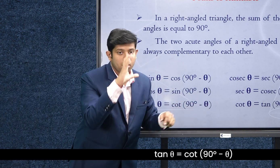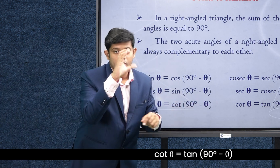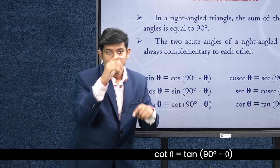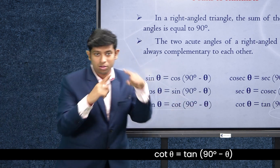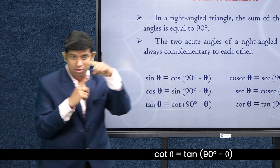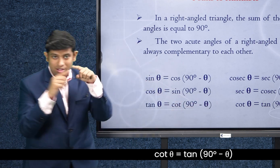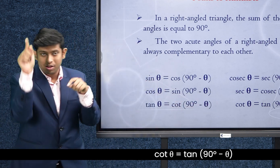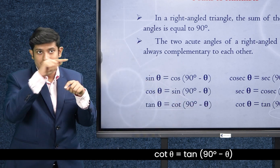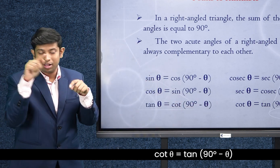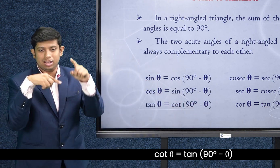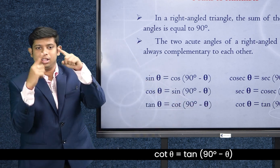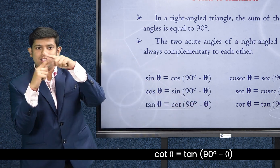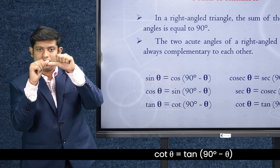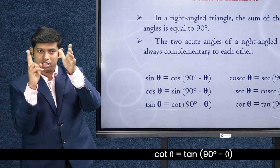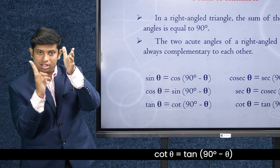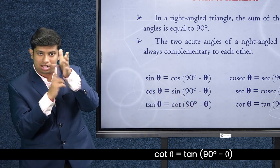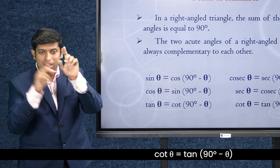cot theta is equal to tan 90 minus theta.